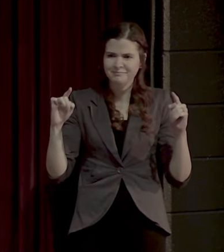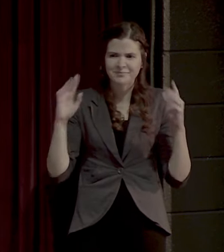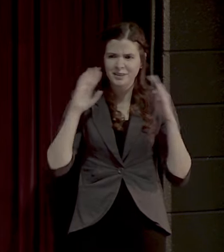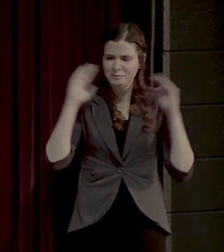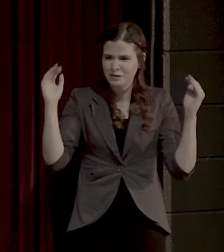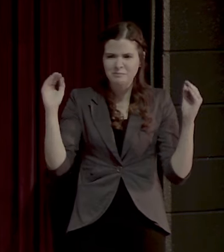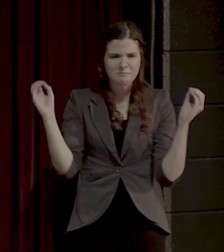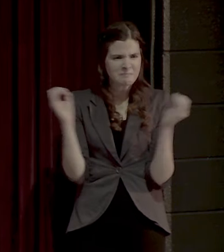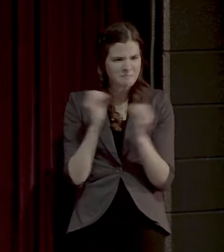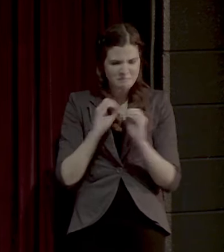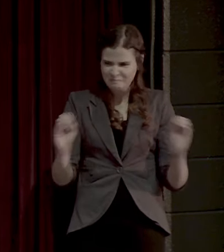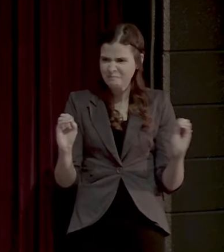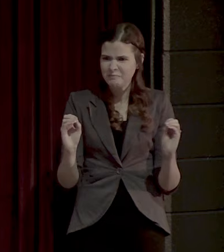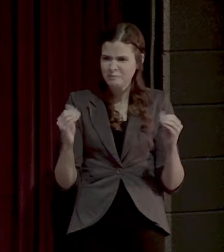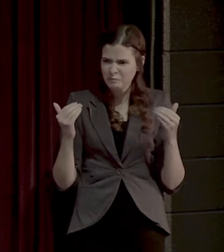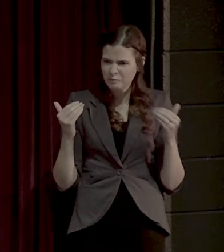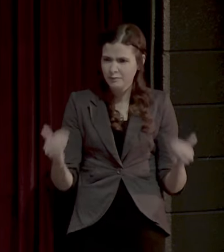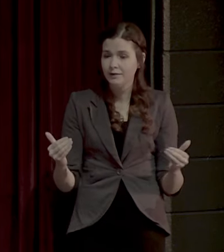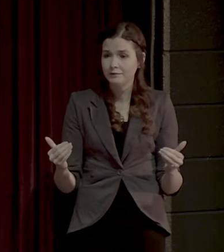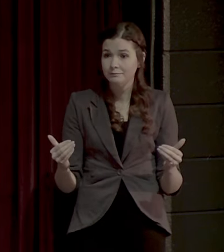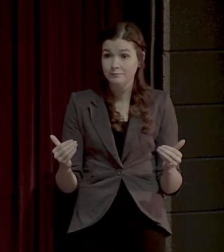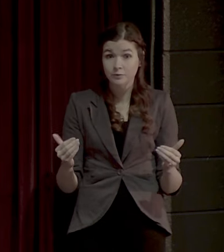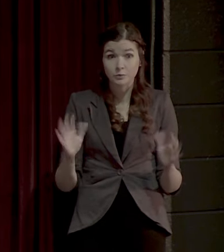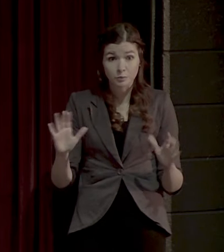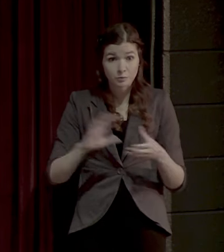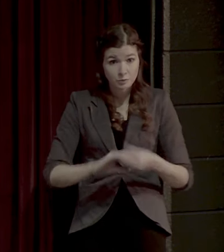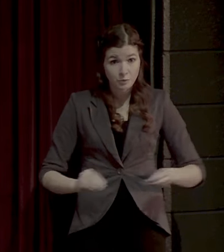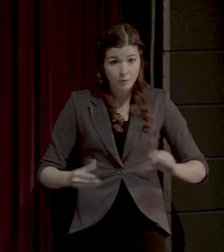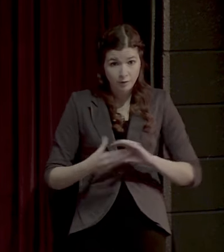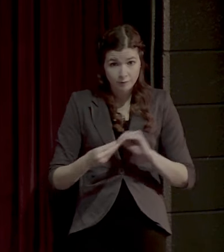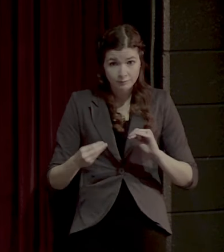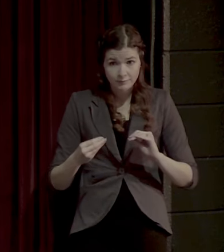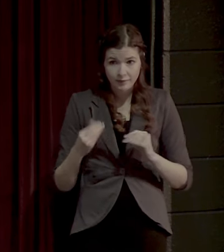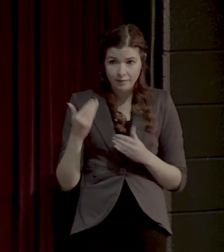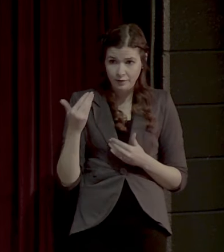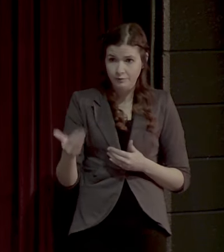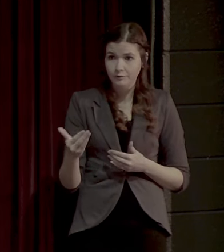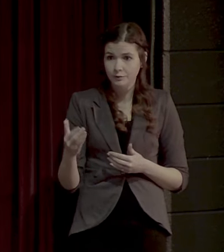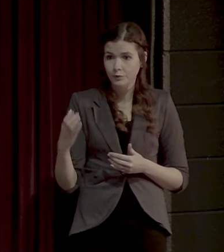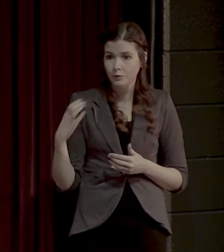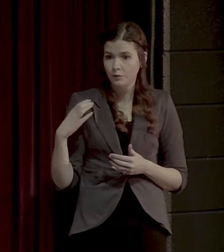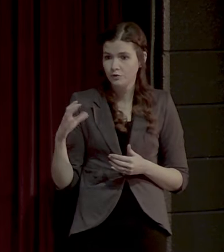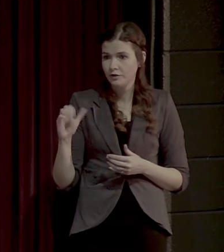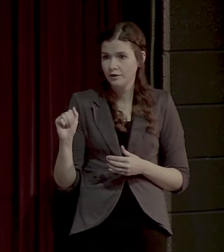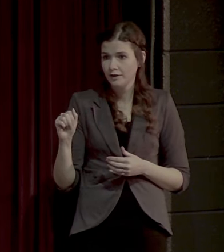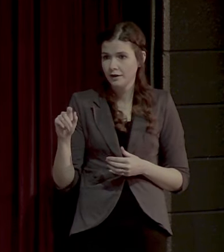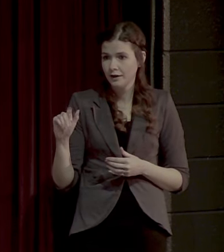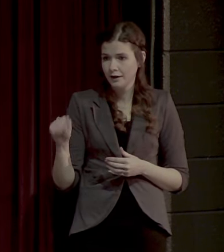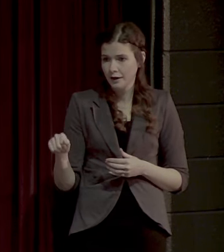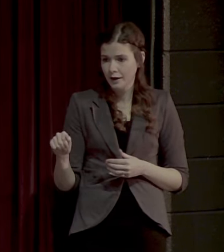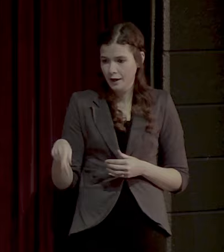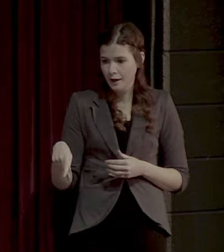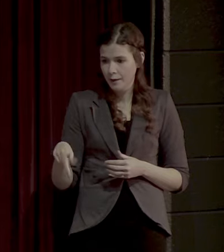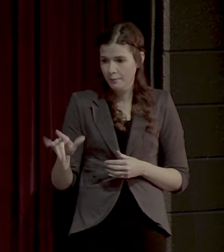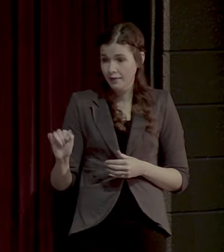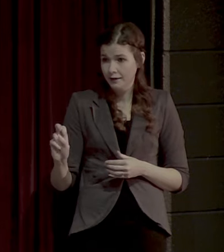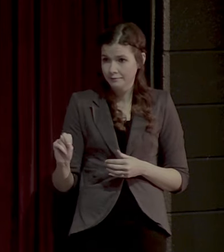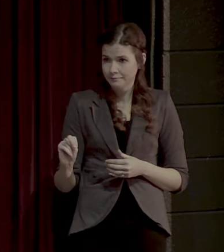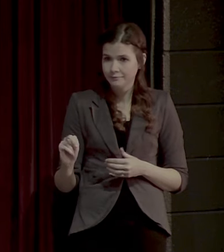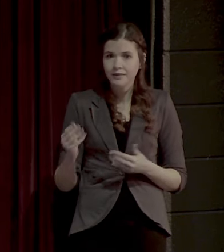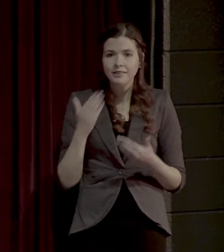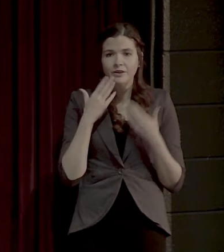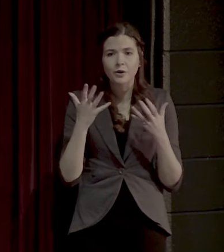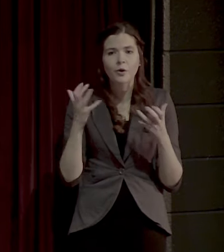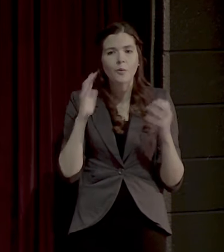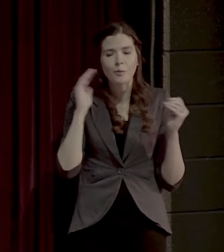expectations. The rest of your story is waiting. Coach Cat. Thank you, and I hope you guys get everything you want from